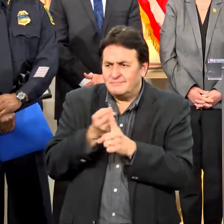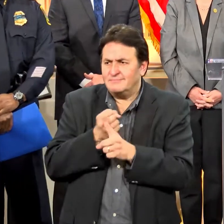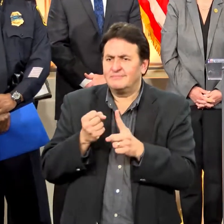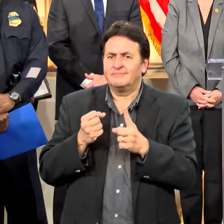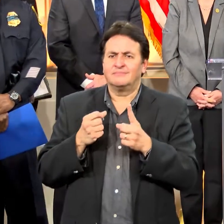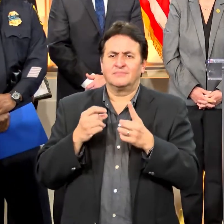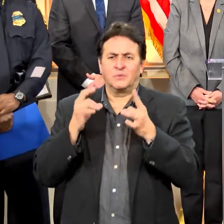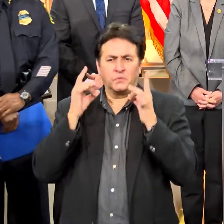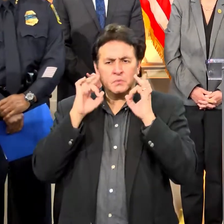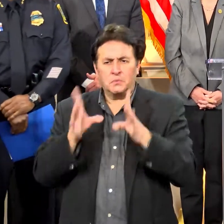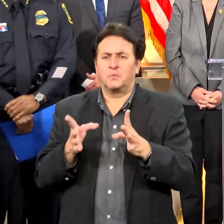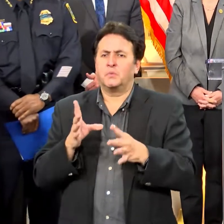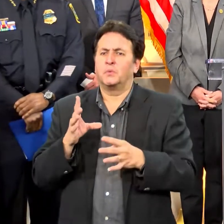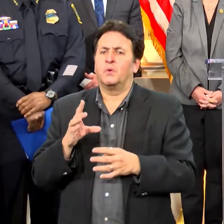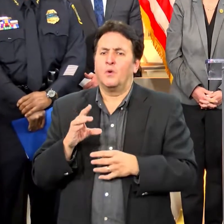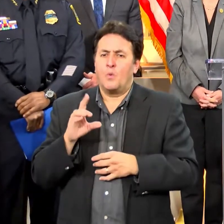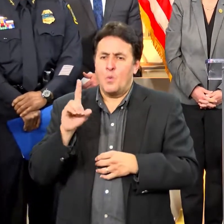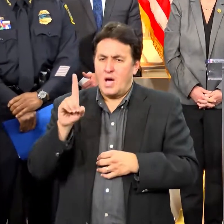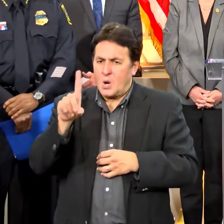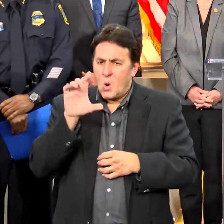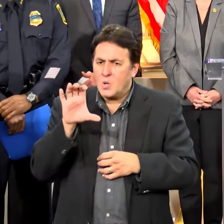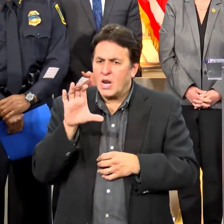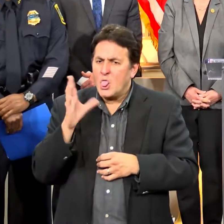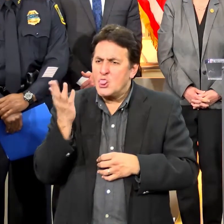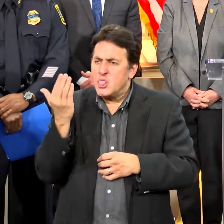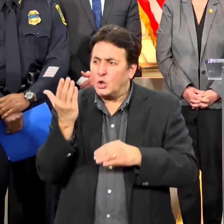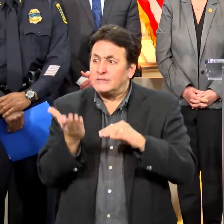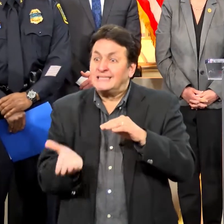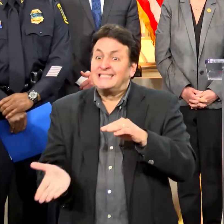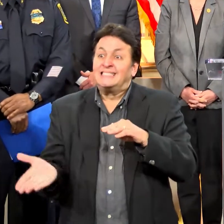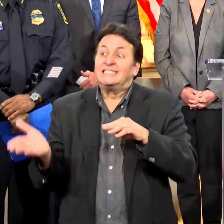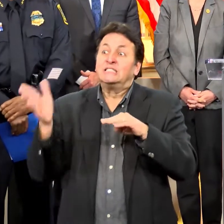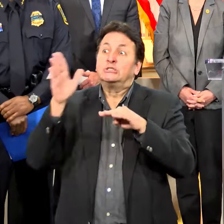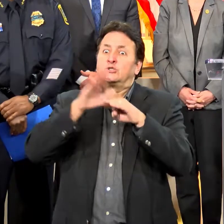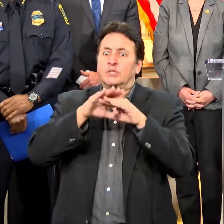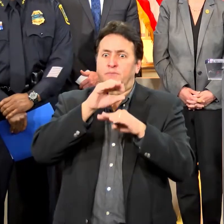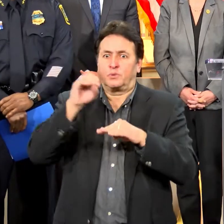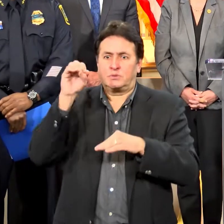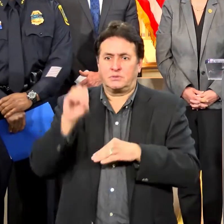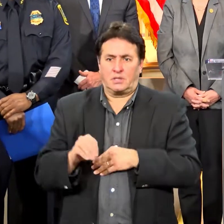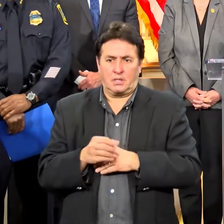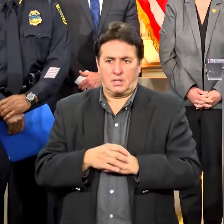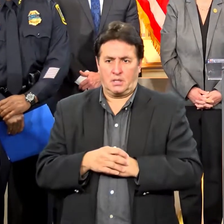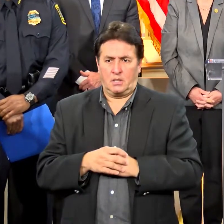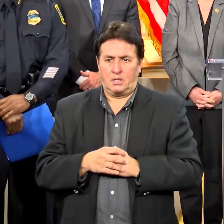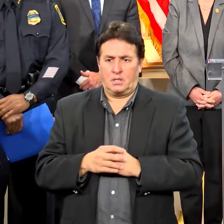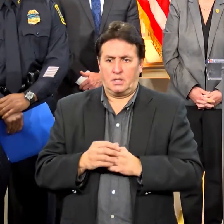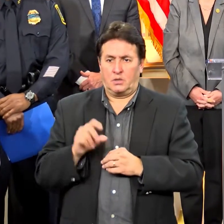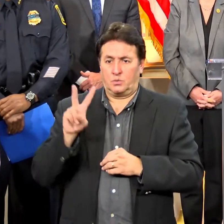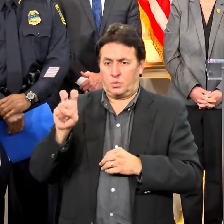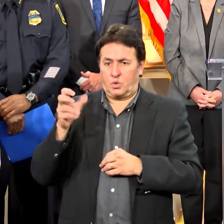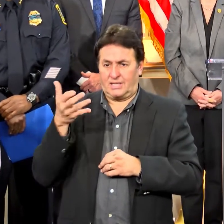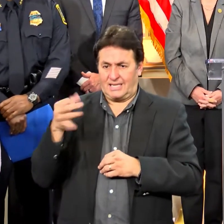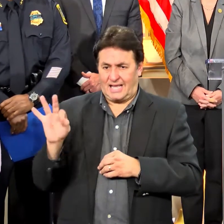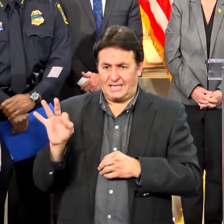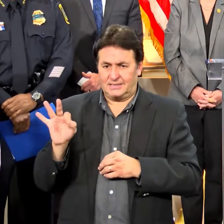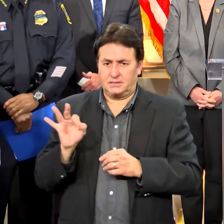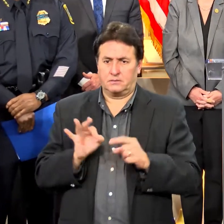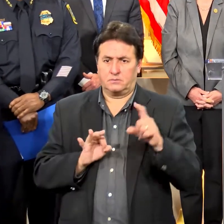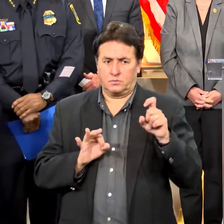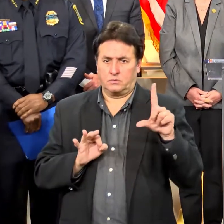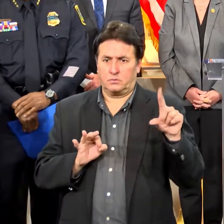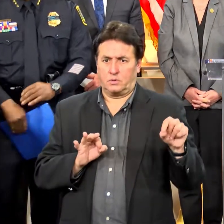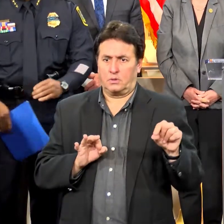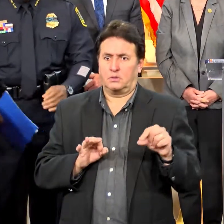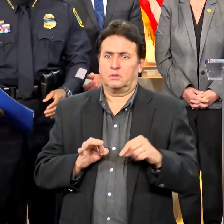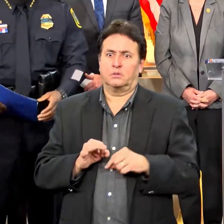increased 113% from 2019 to 2020. My office had previously used CARES Act dollars to